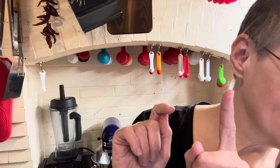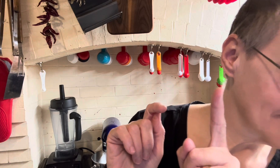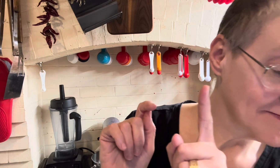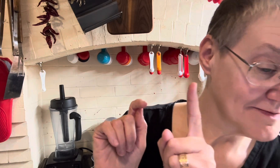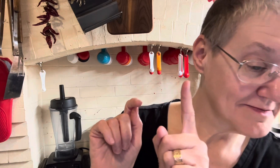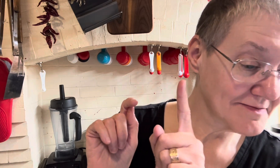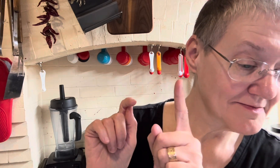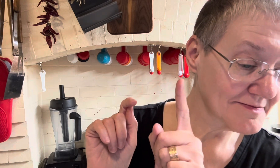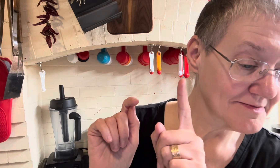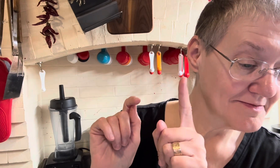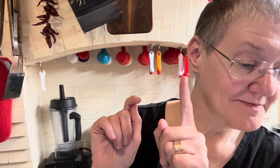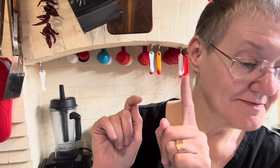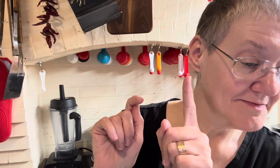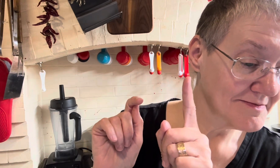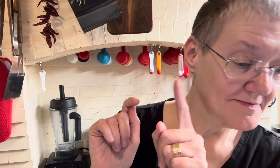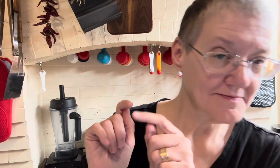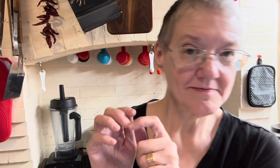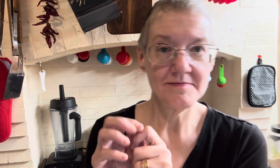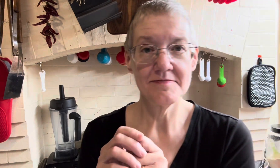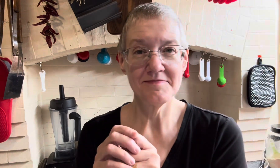what my notes say here,